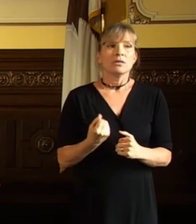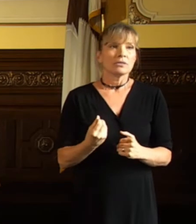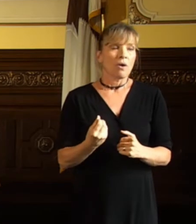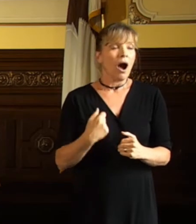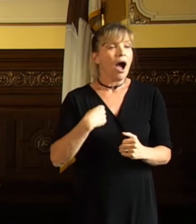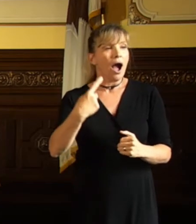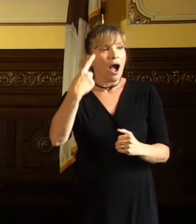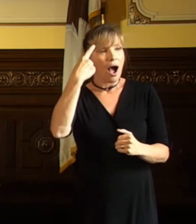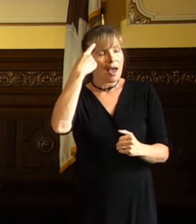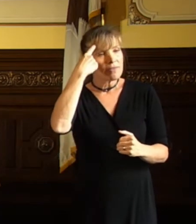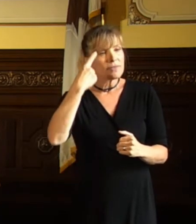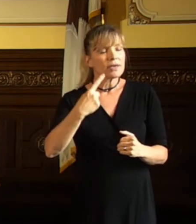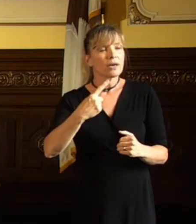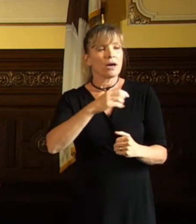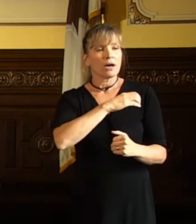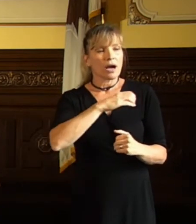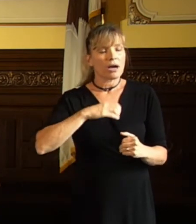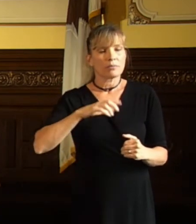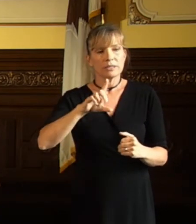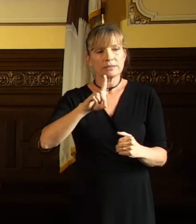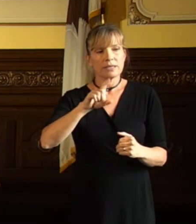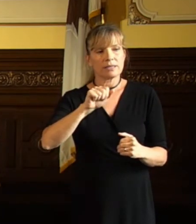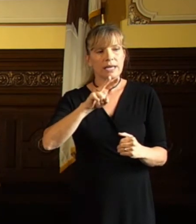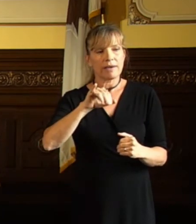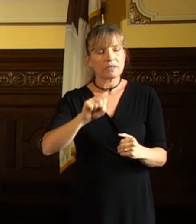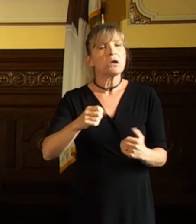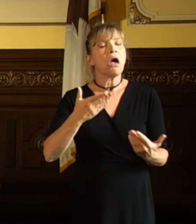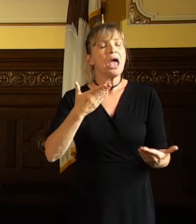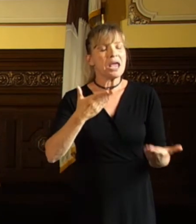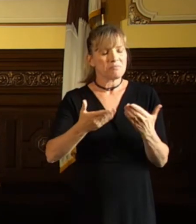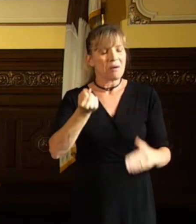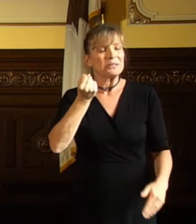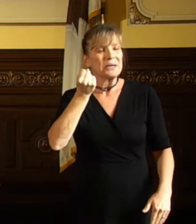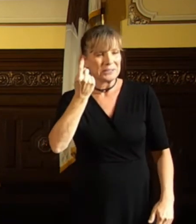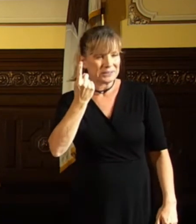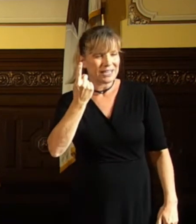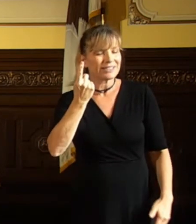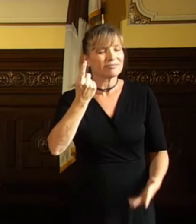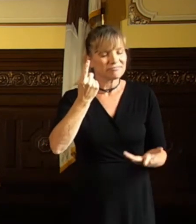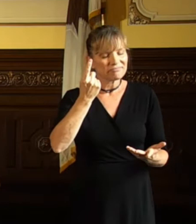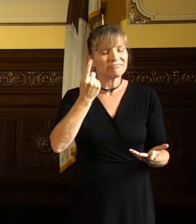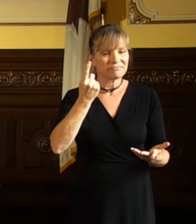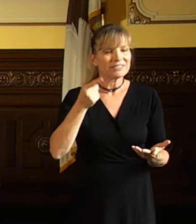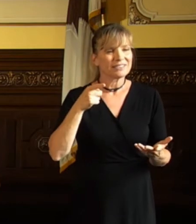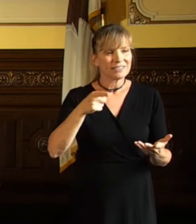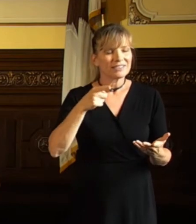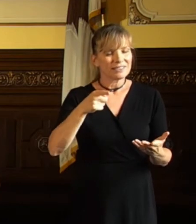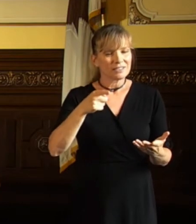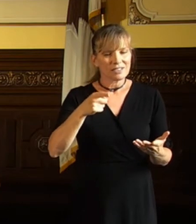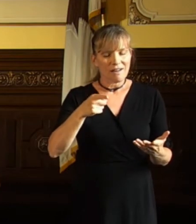I think that Congressman Davis probably does understand that,